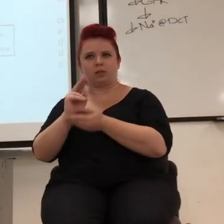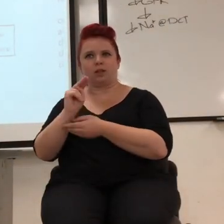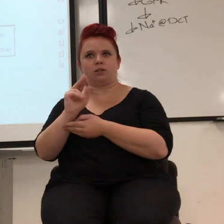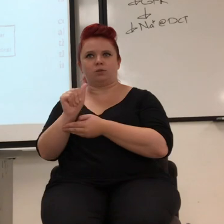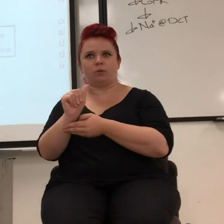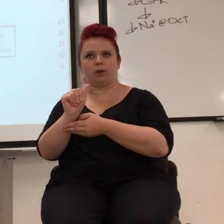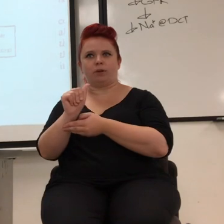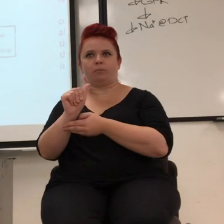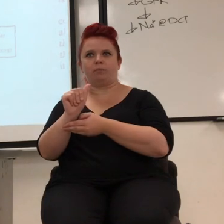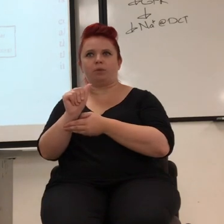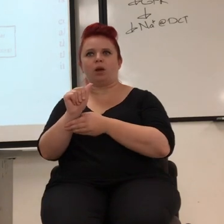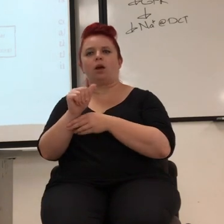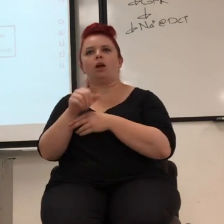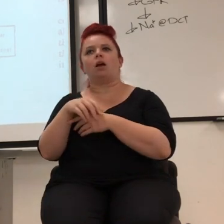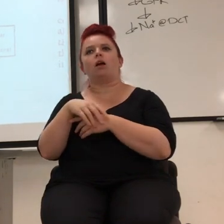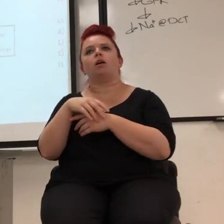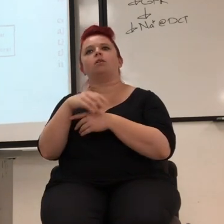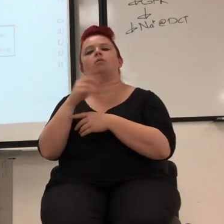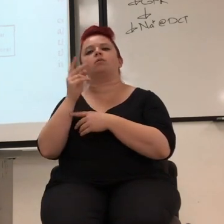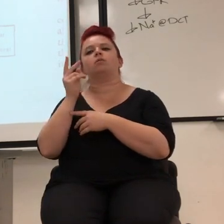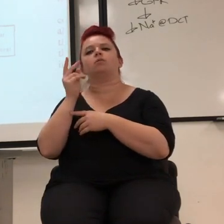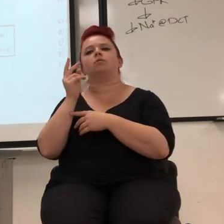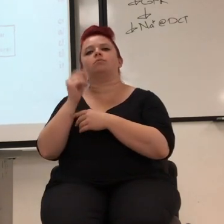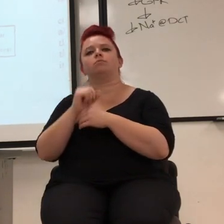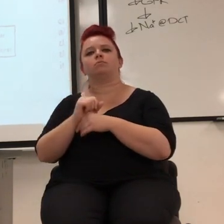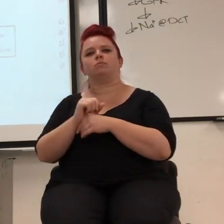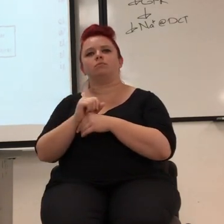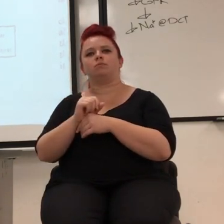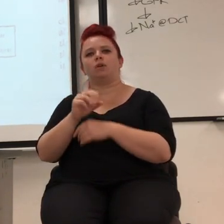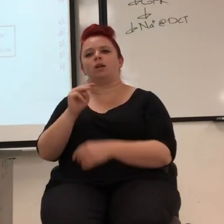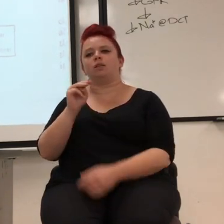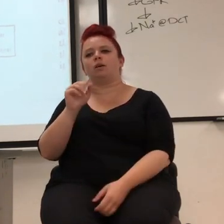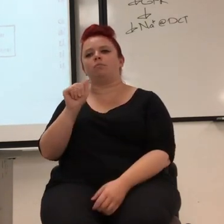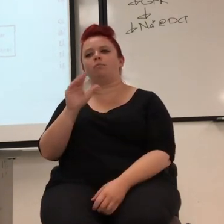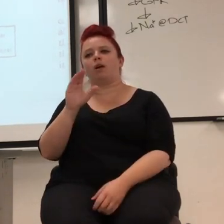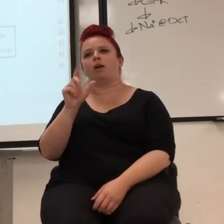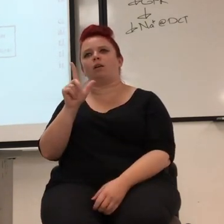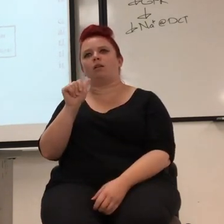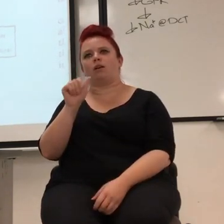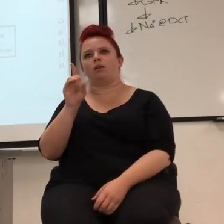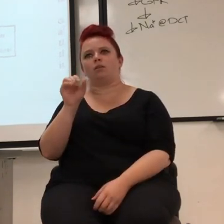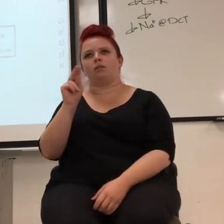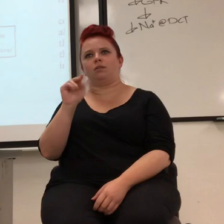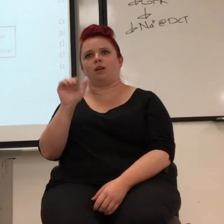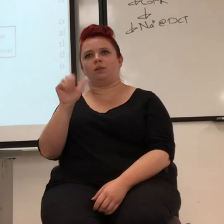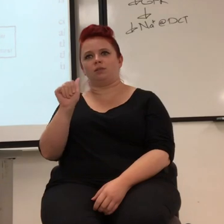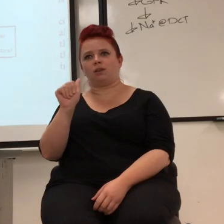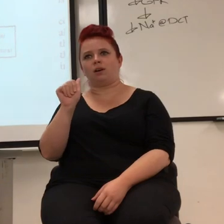And it says macula densa leading to renin release.